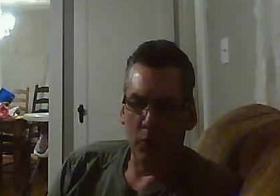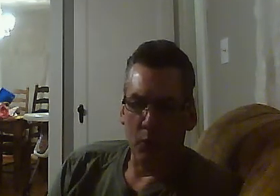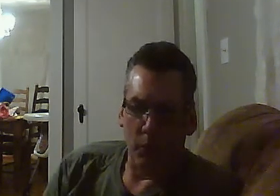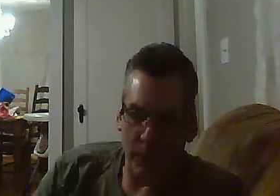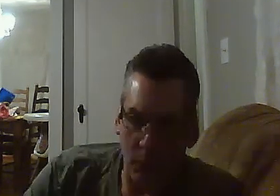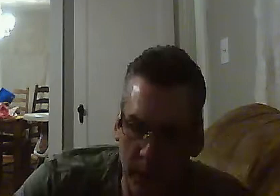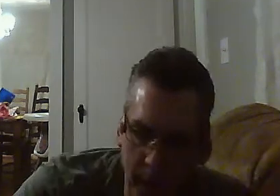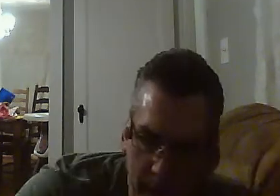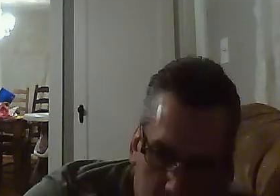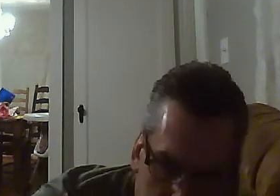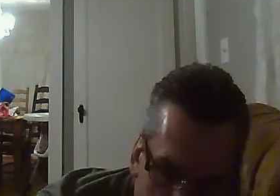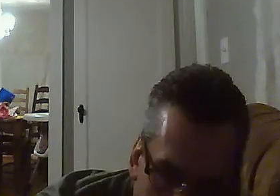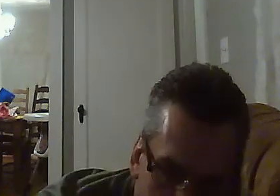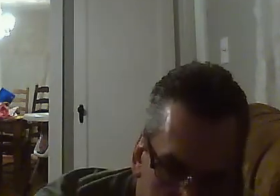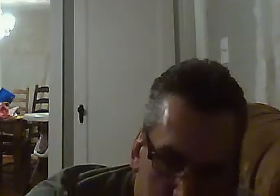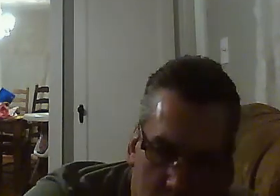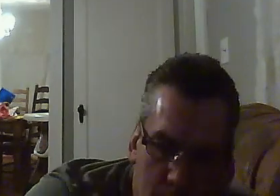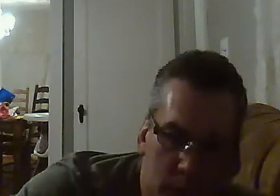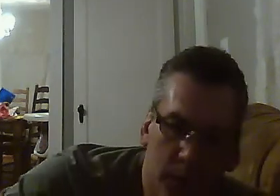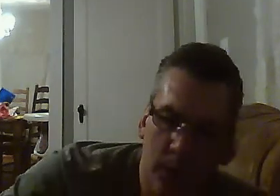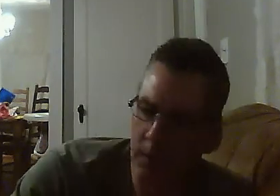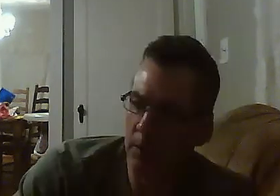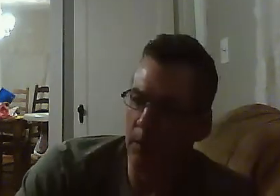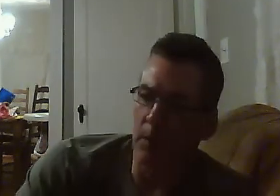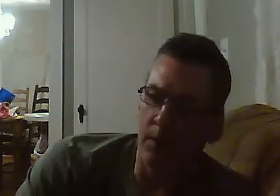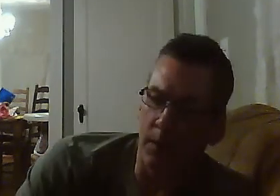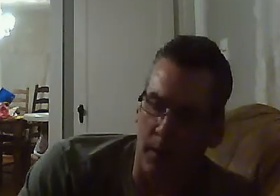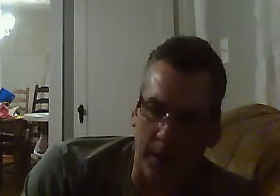what we've been working on all year long. So, all right, guys,